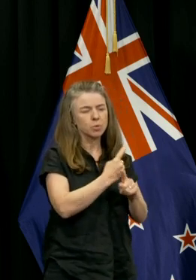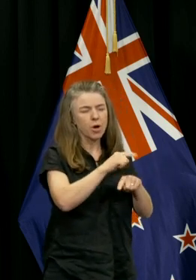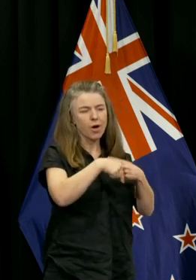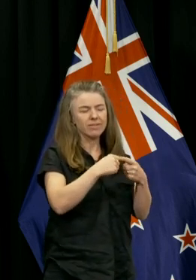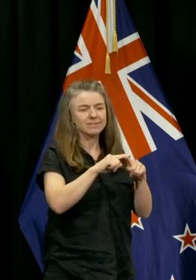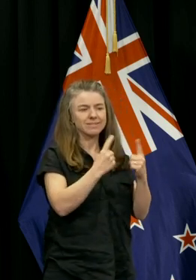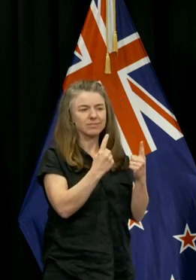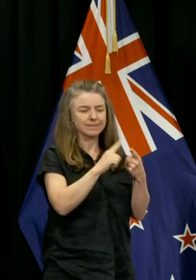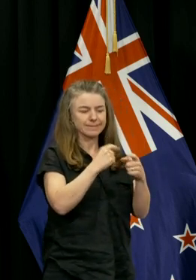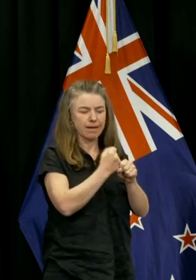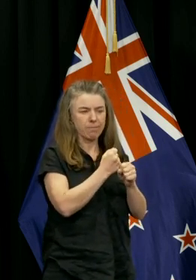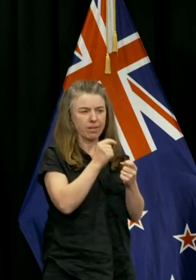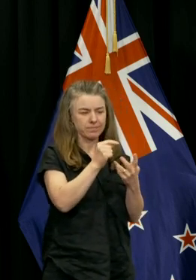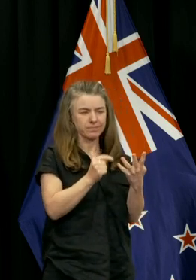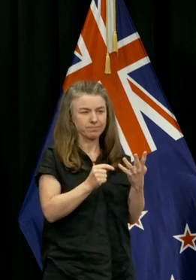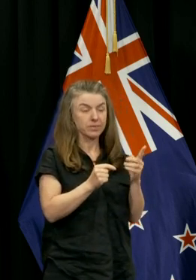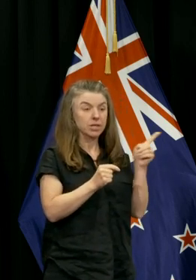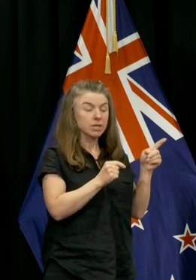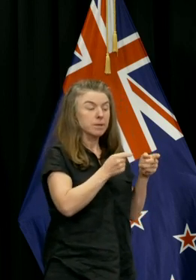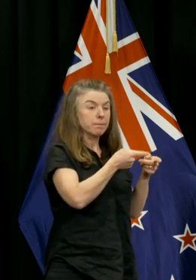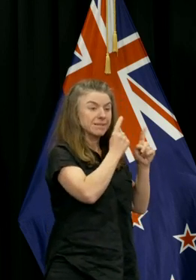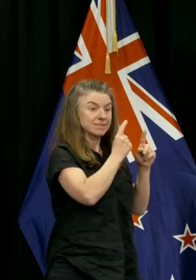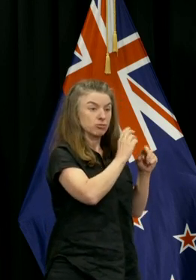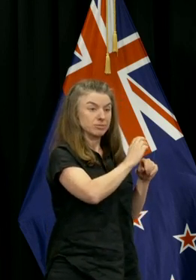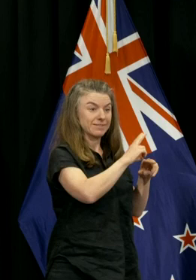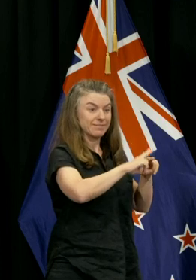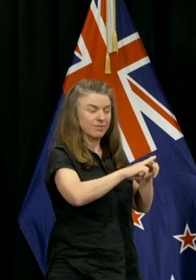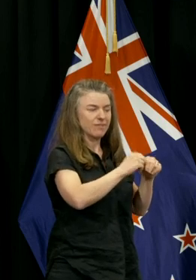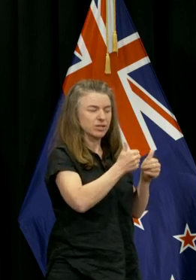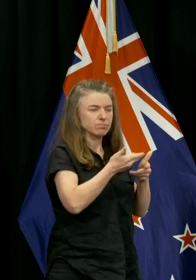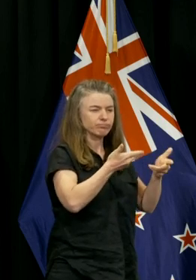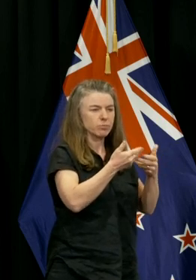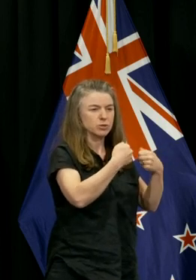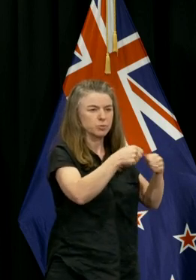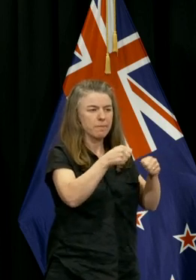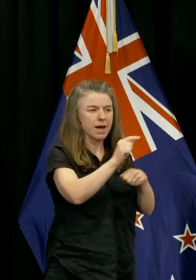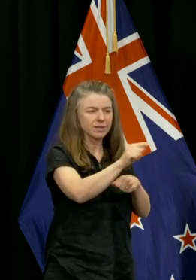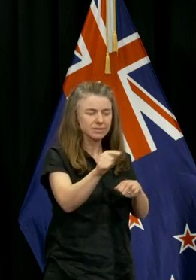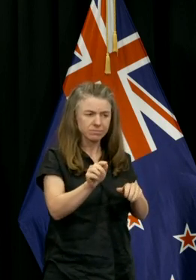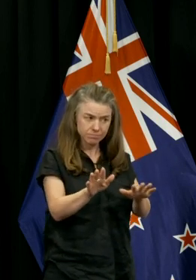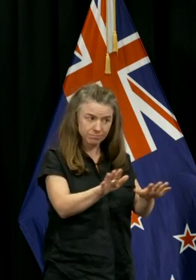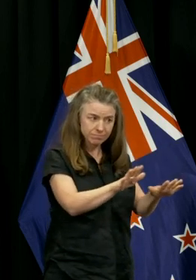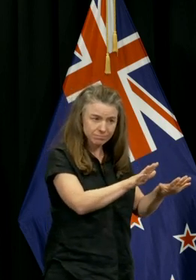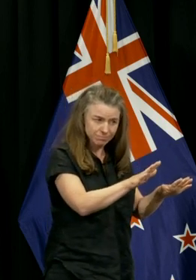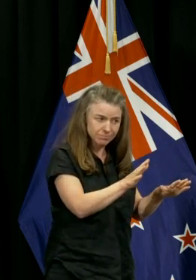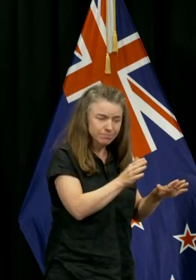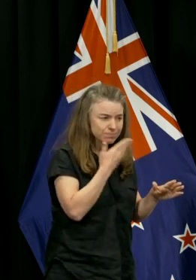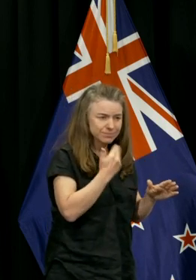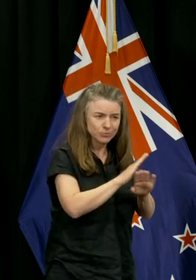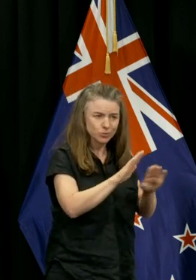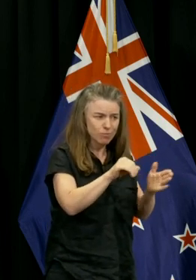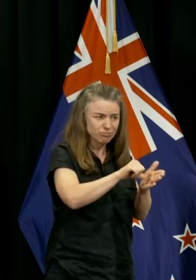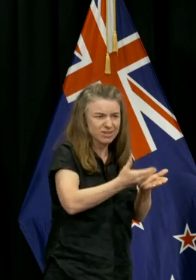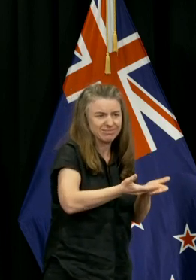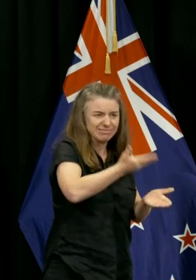He has spoken already directly to supermarket chains to seek their assurance that that is not happening.